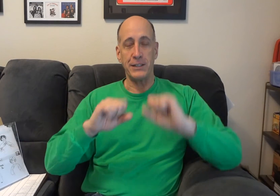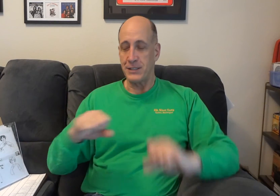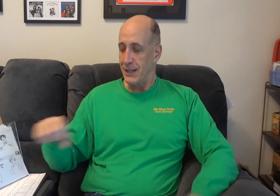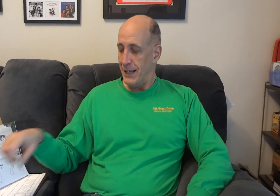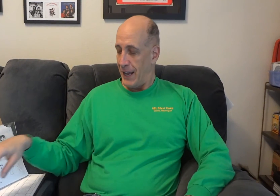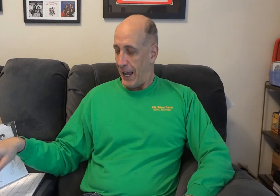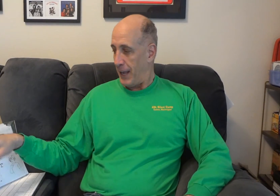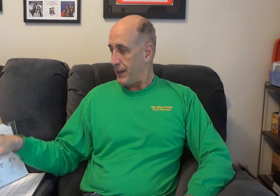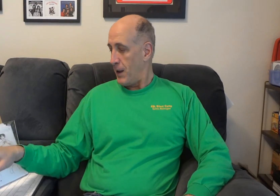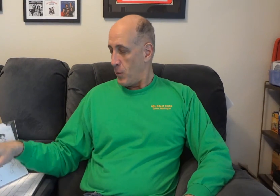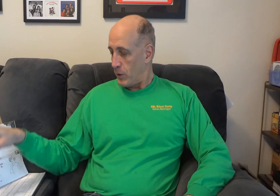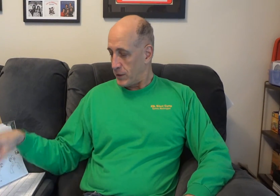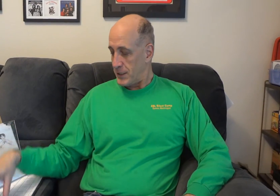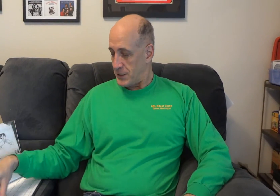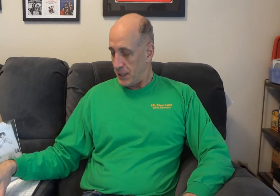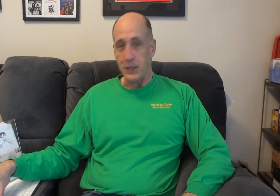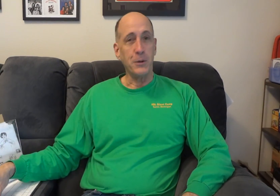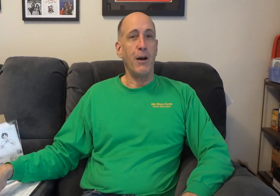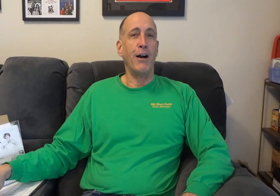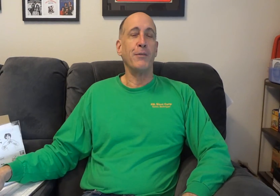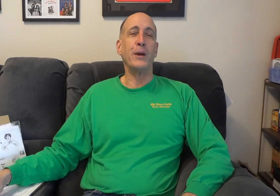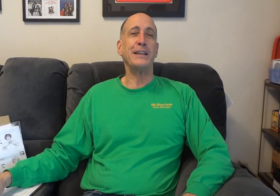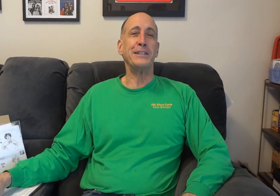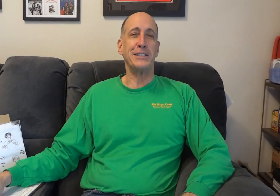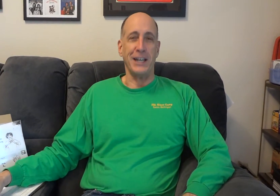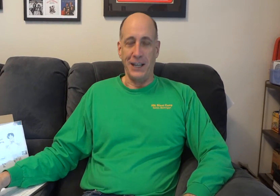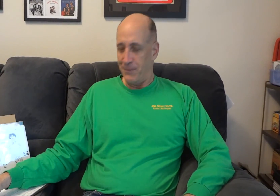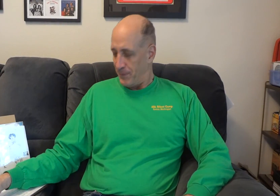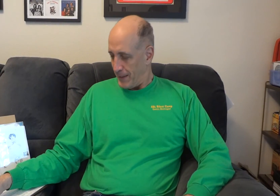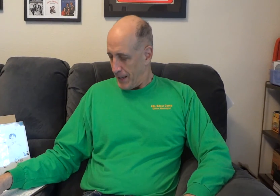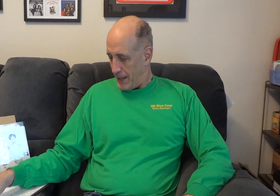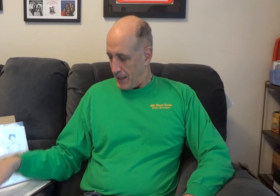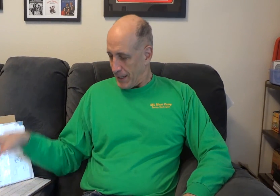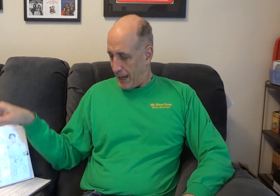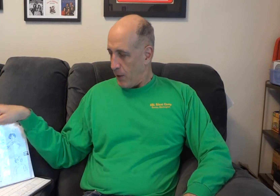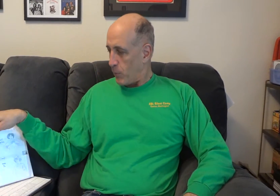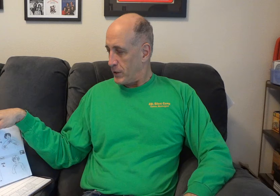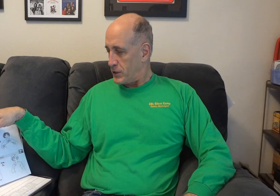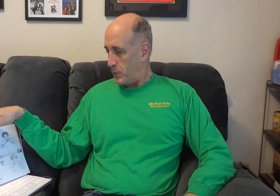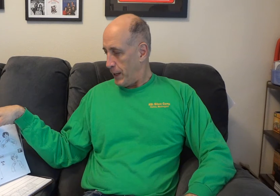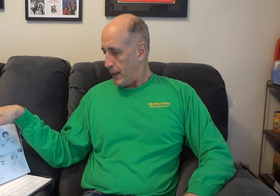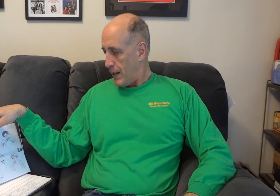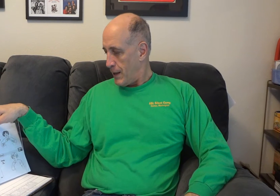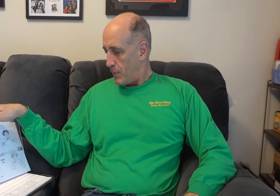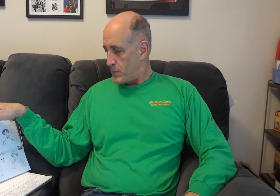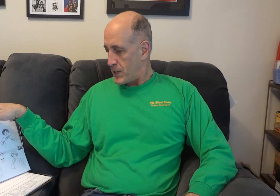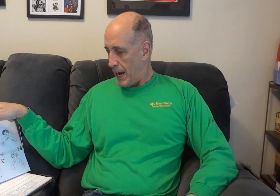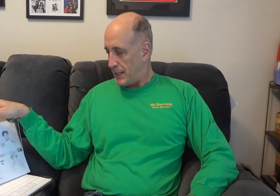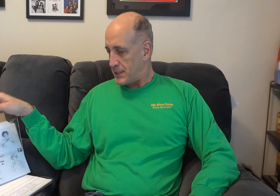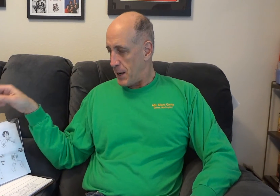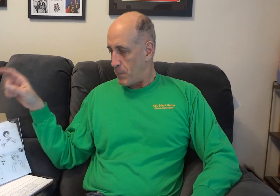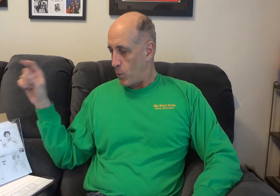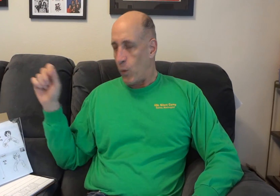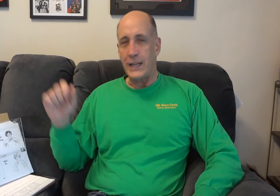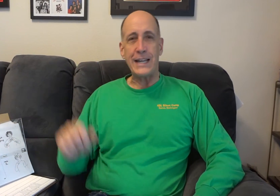practice, and we'll continue our weekly study. Okay, we're doing signs number